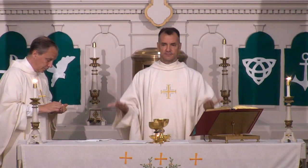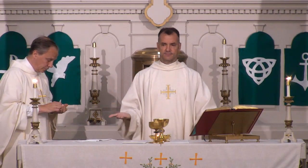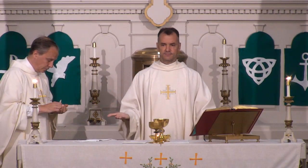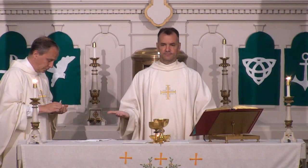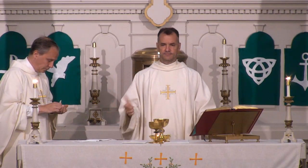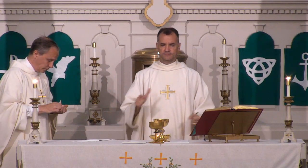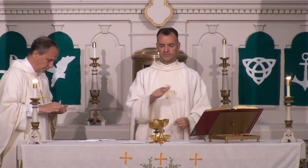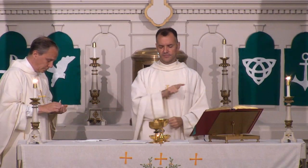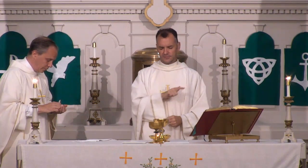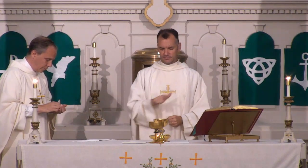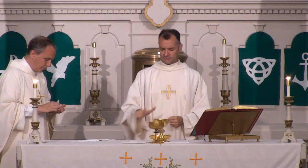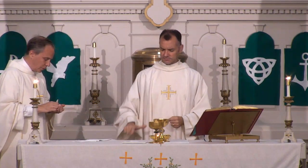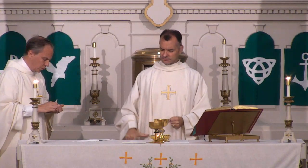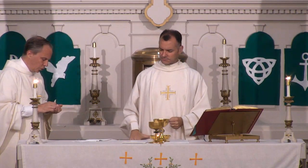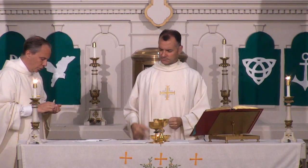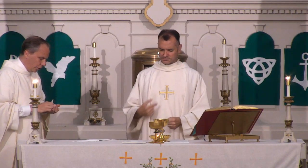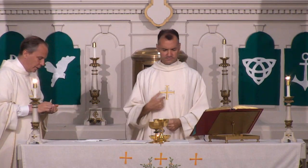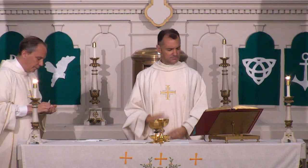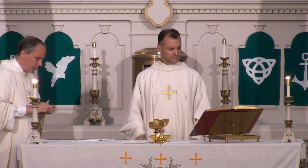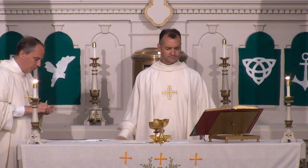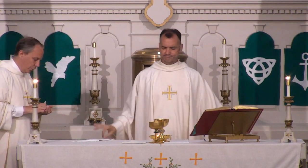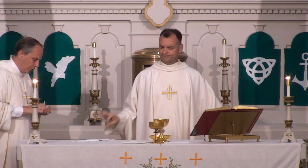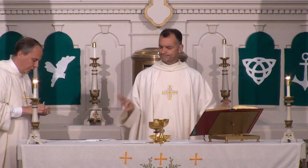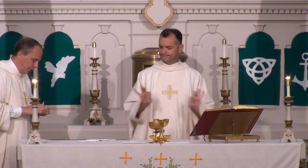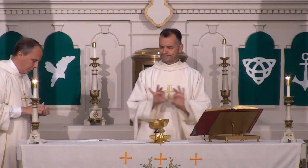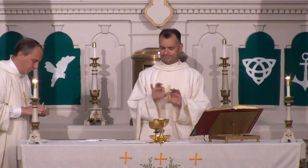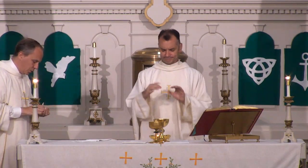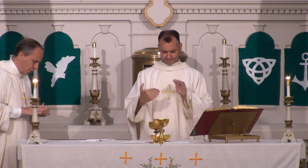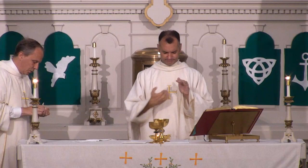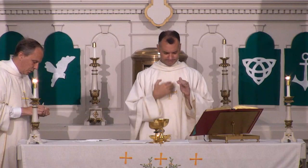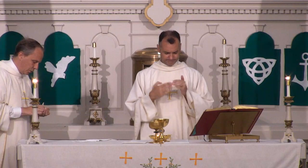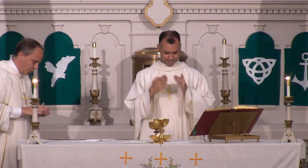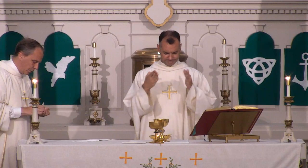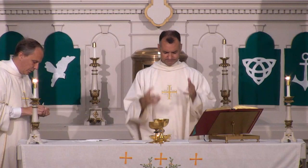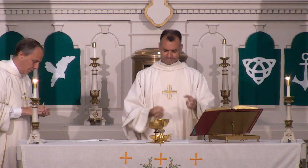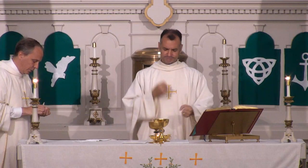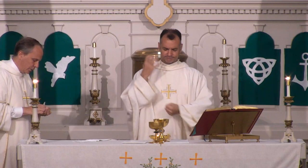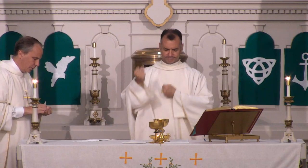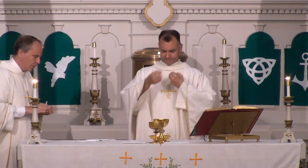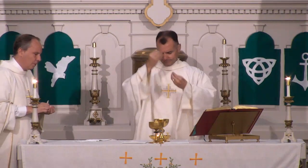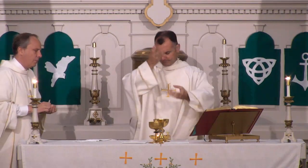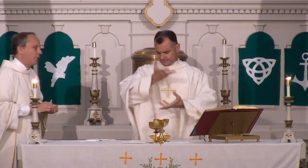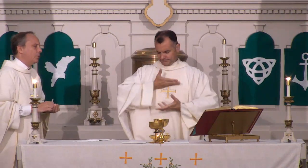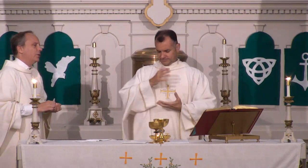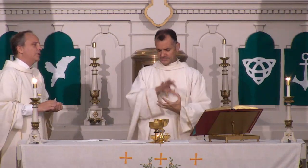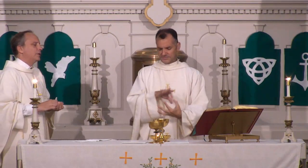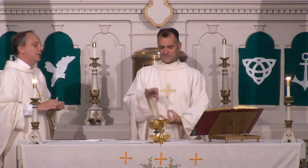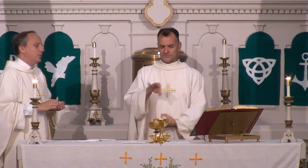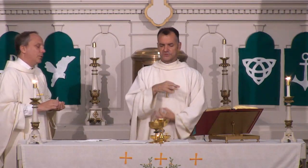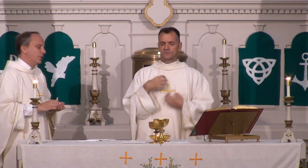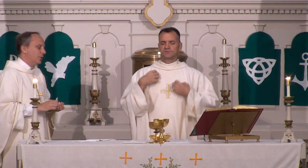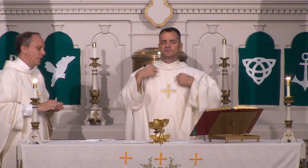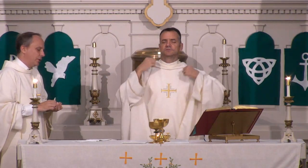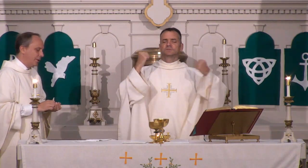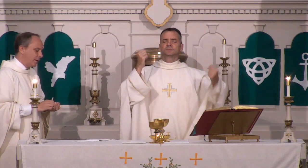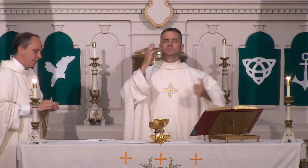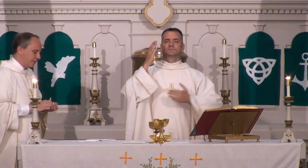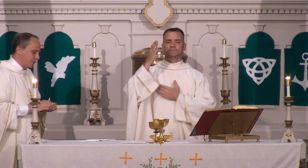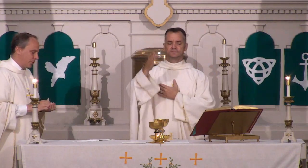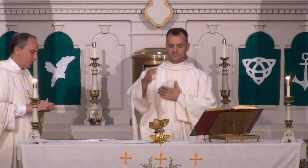Lamb. Lord, I am not worthy that you should enter under my roof, but only say the word, and my soul shall be